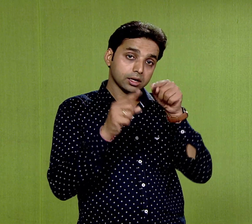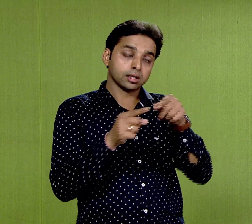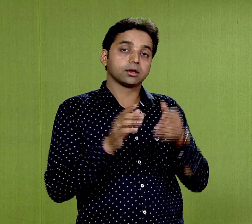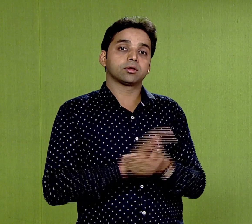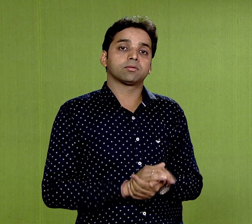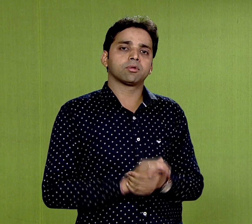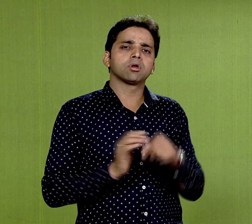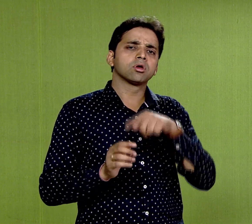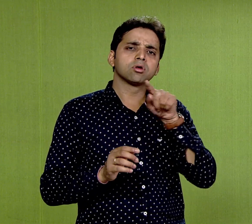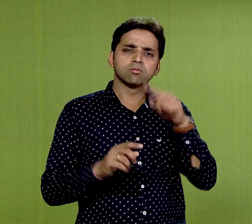If you have any query,